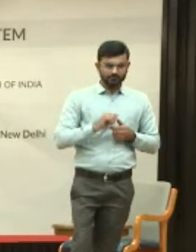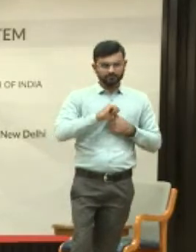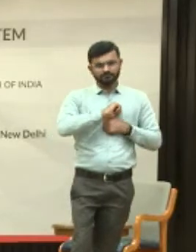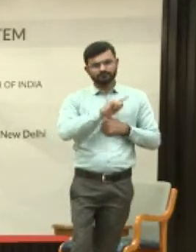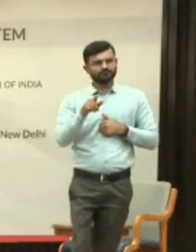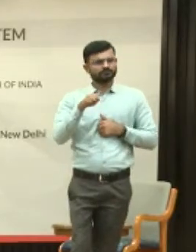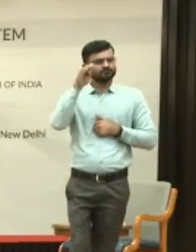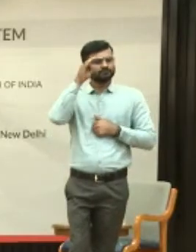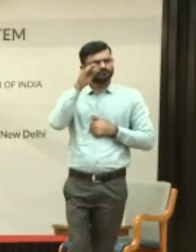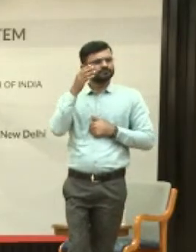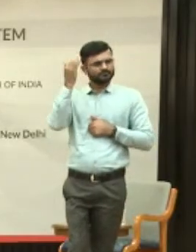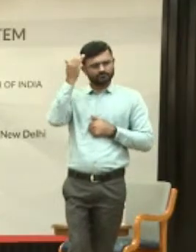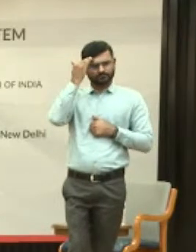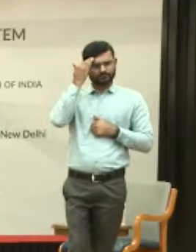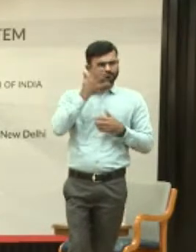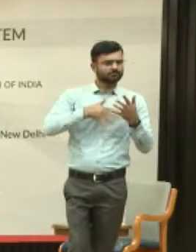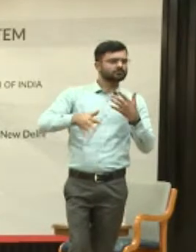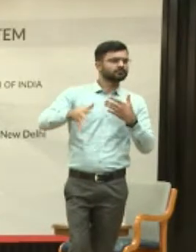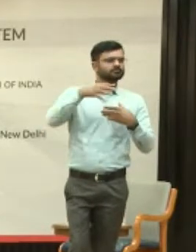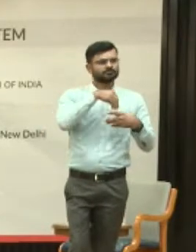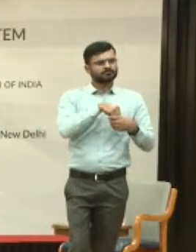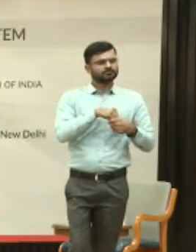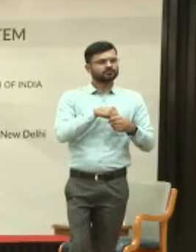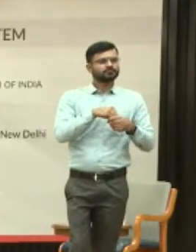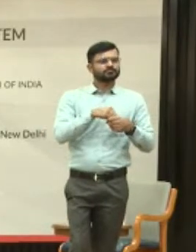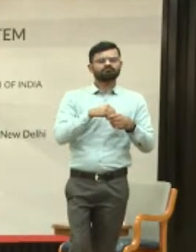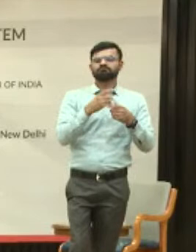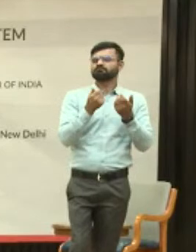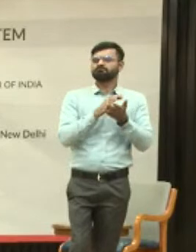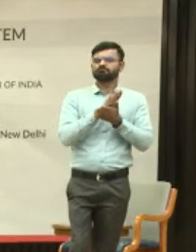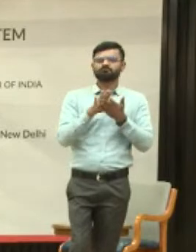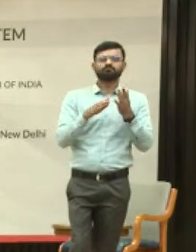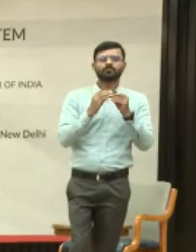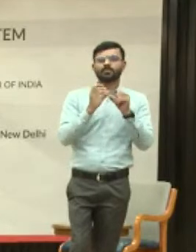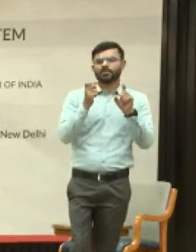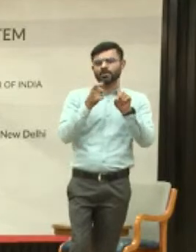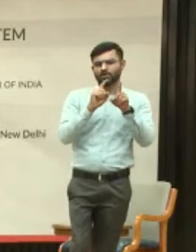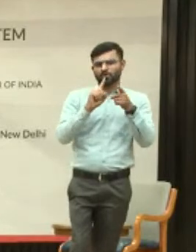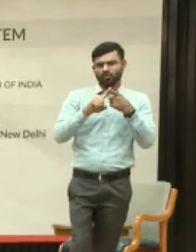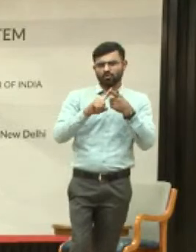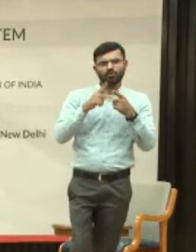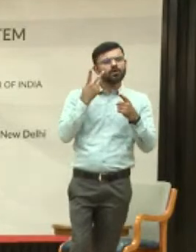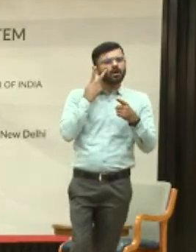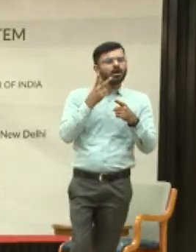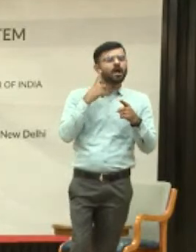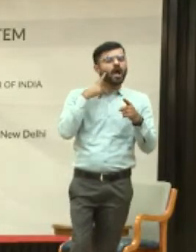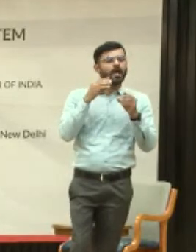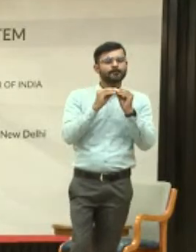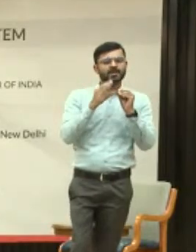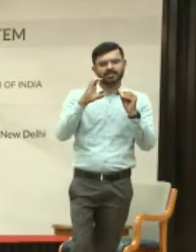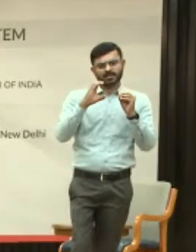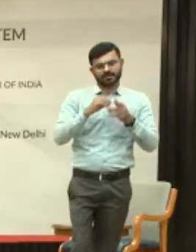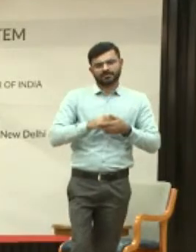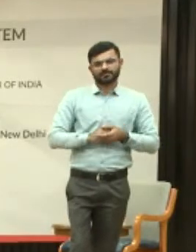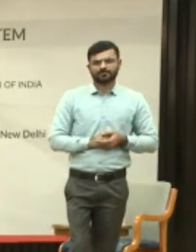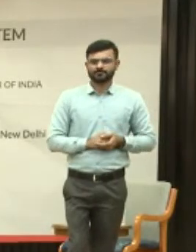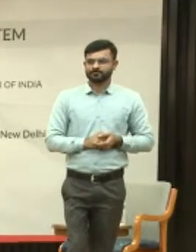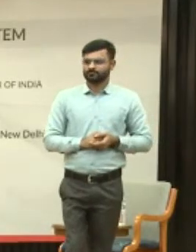Everyone here knows about the Insolvency and Bankruptcy Code, IBC.